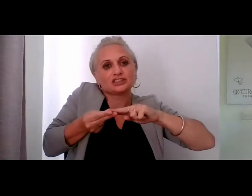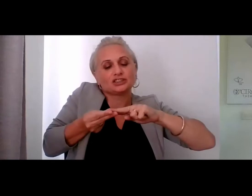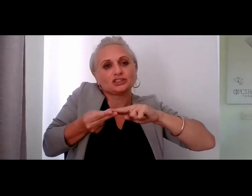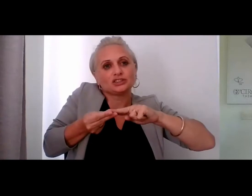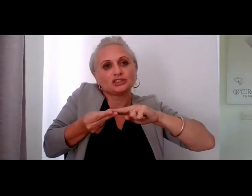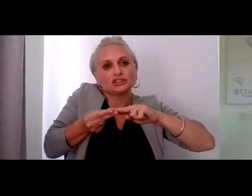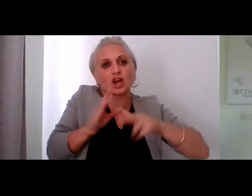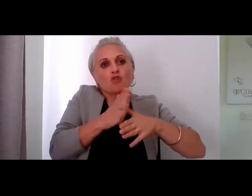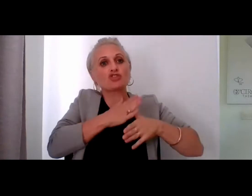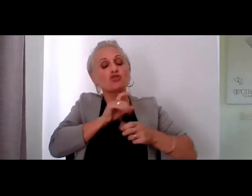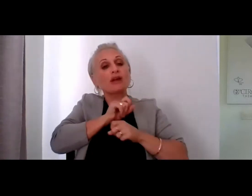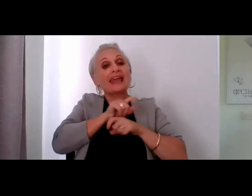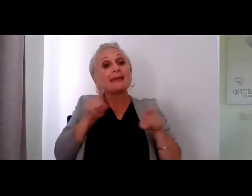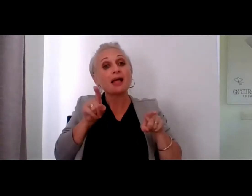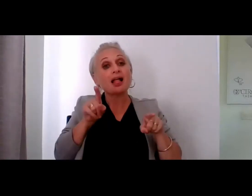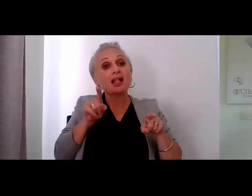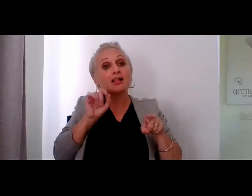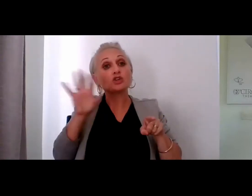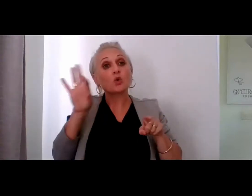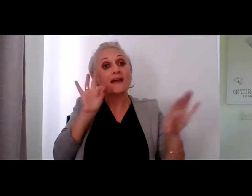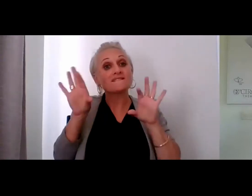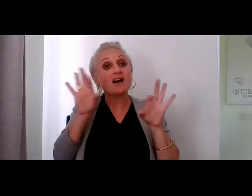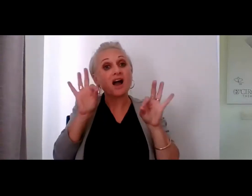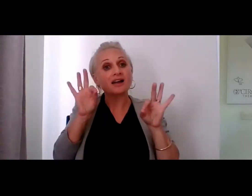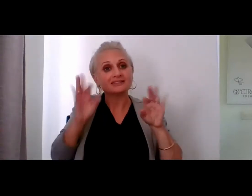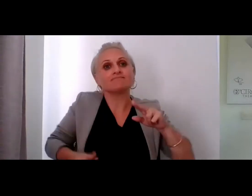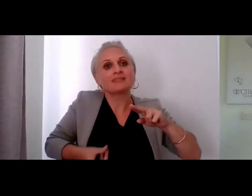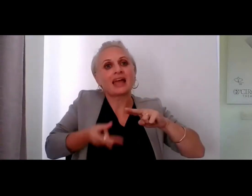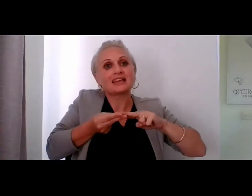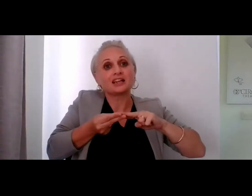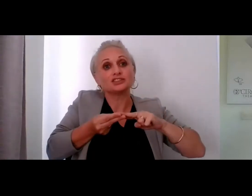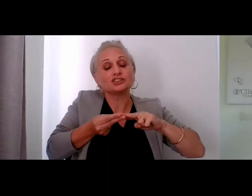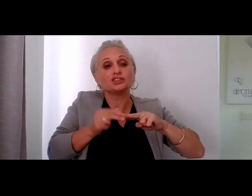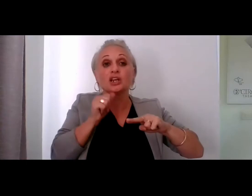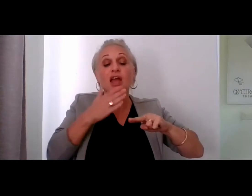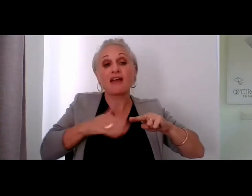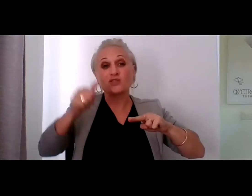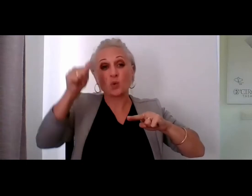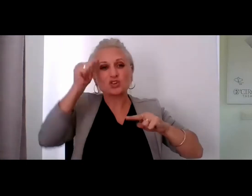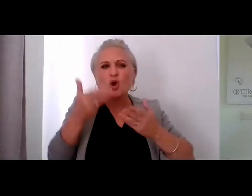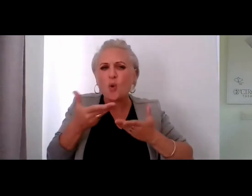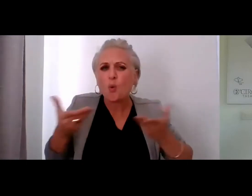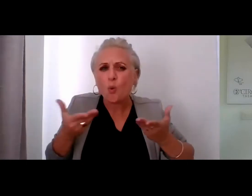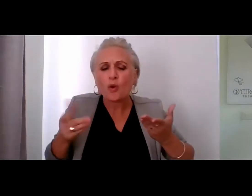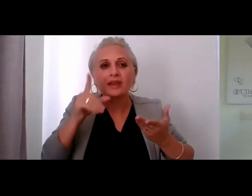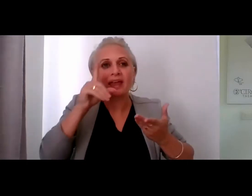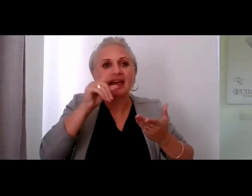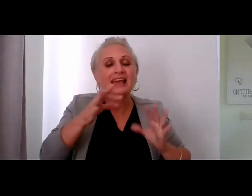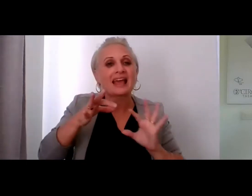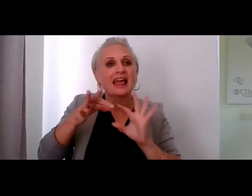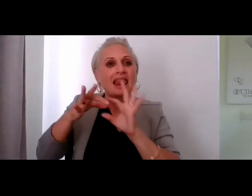email inviting you to this meeting. And a link to this handout can also be found in the